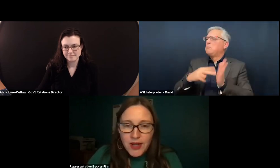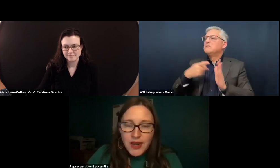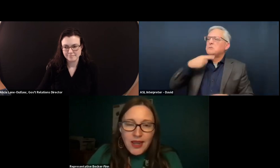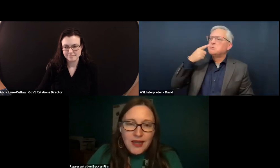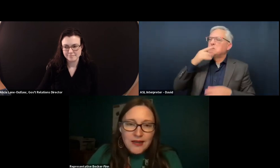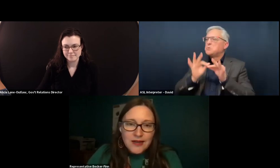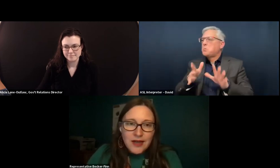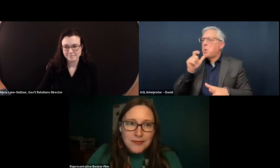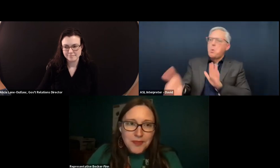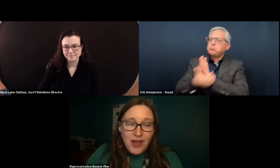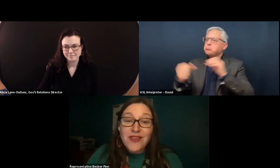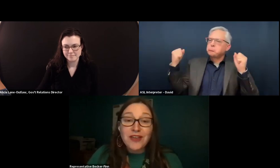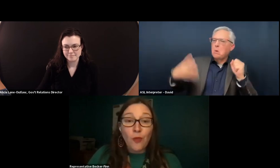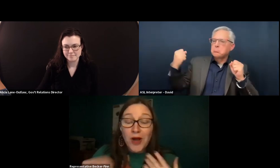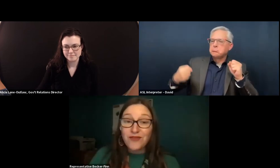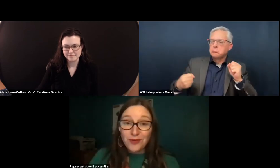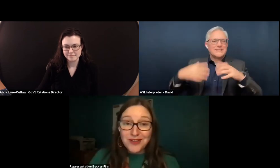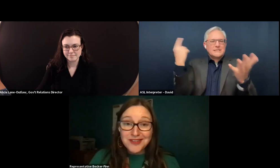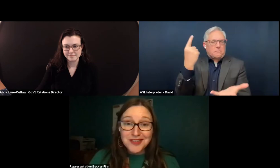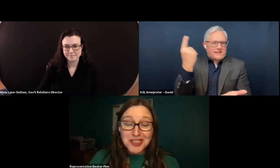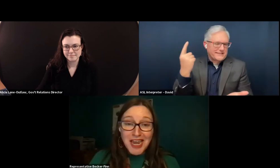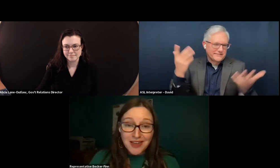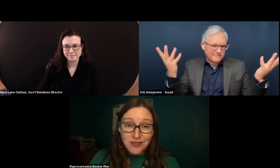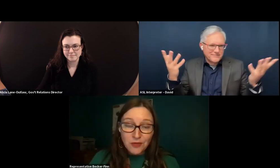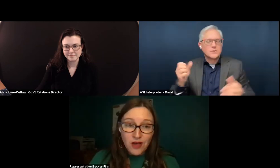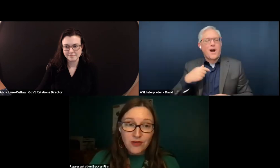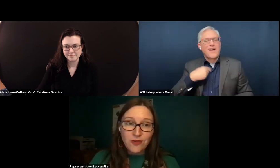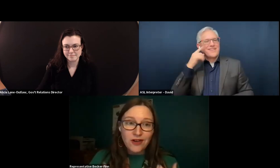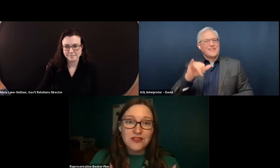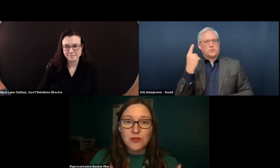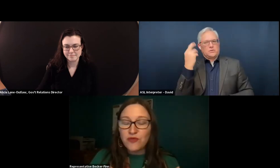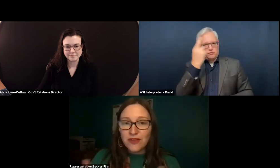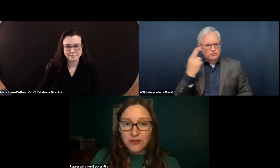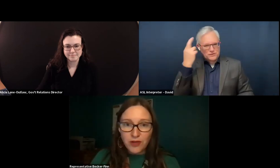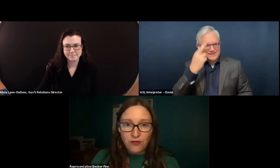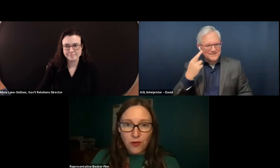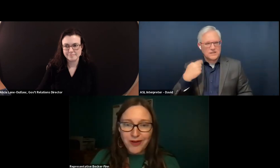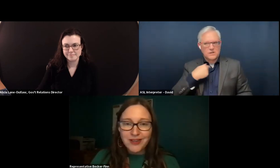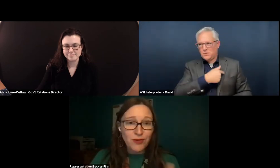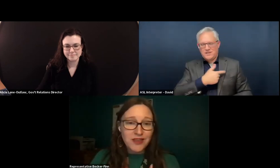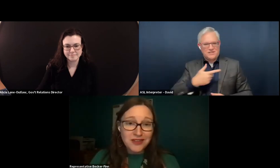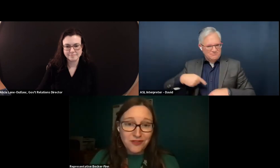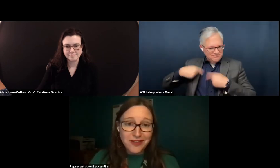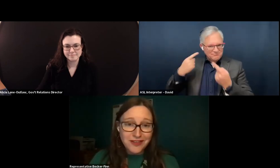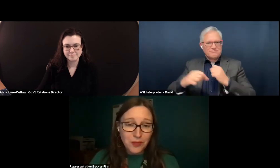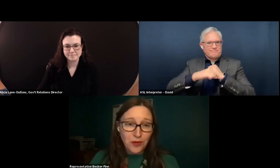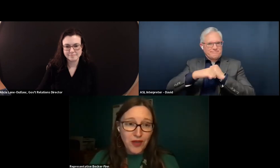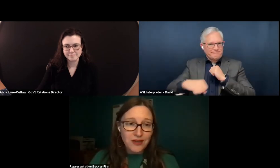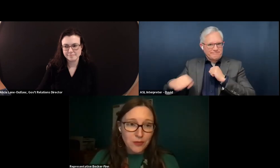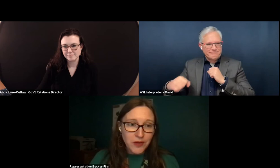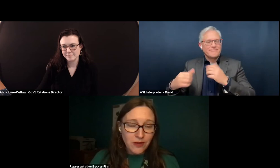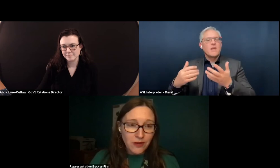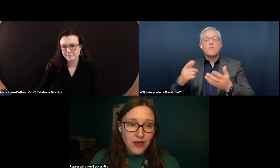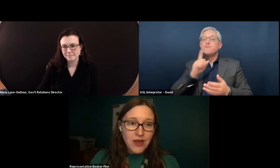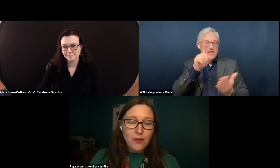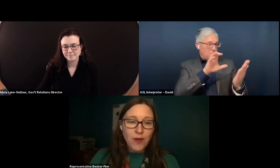interpreter. And I think that's one of the reasons it's taken so long for us to move this bill forward. It's relatively simple as